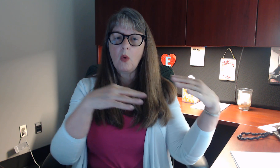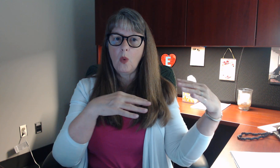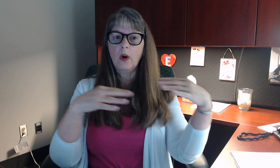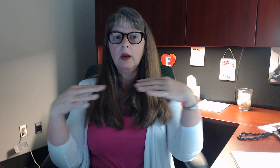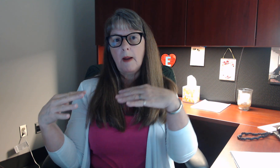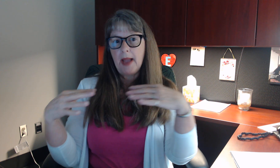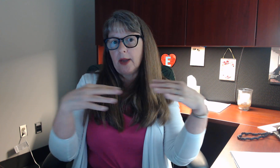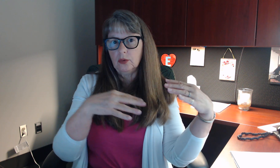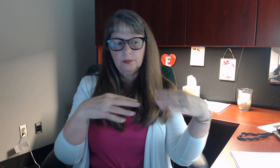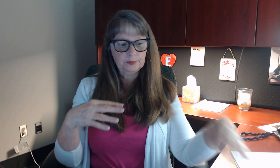or a battle.